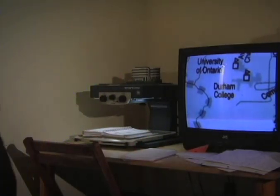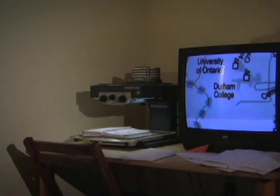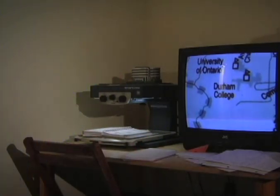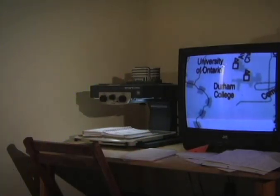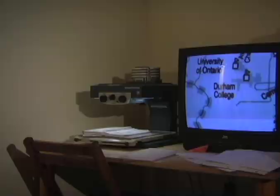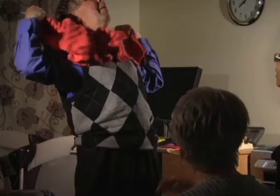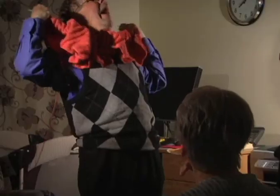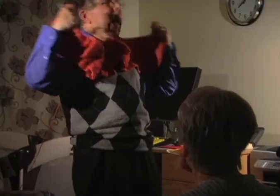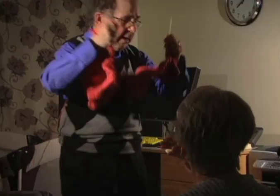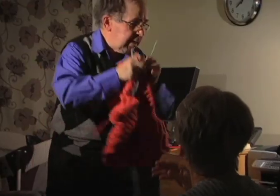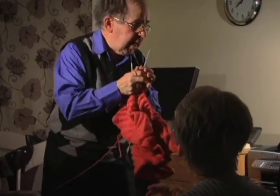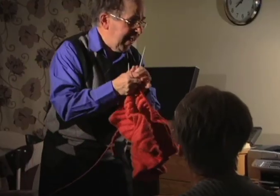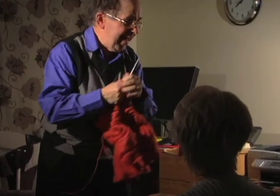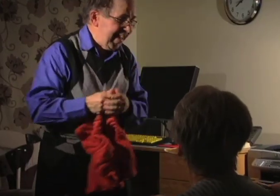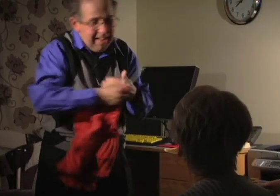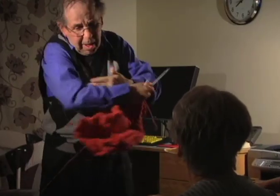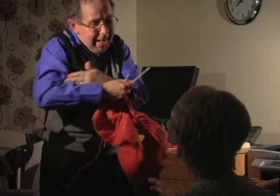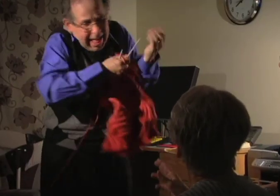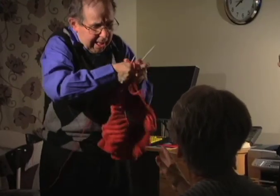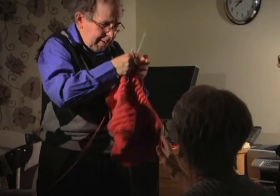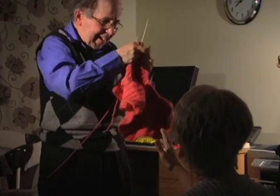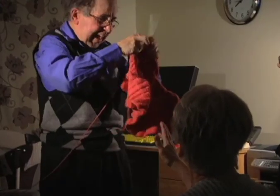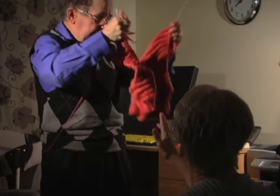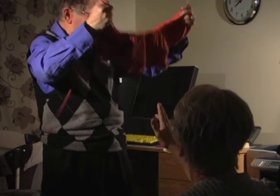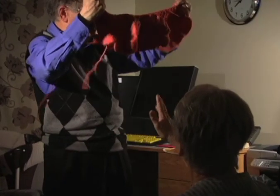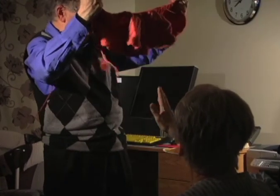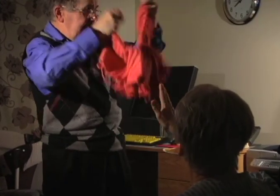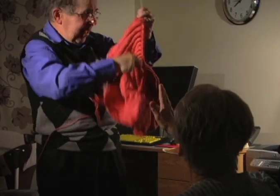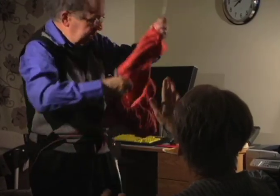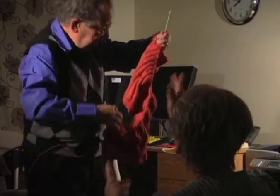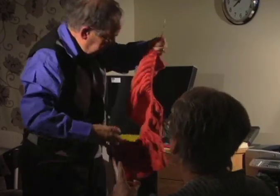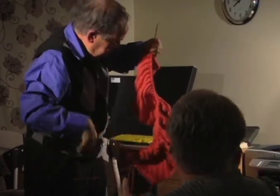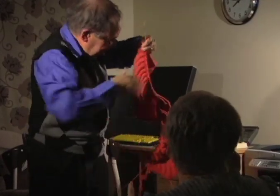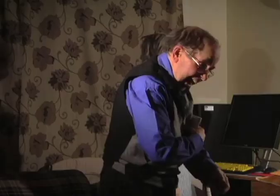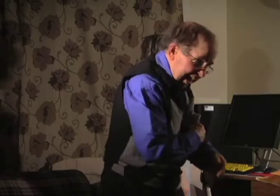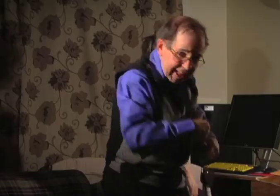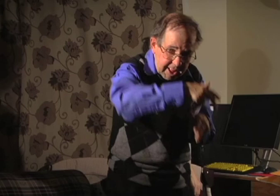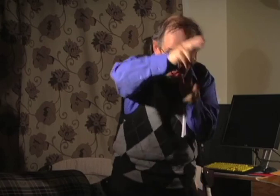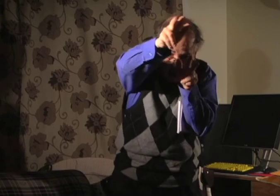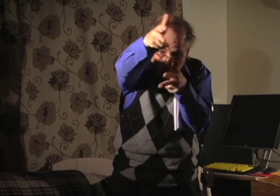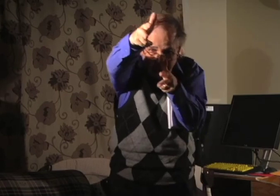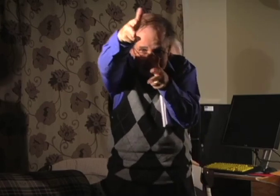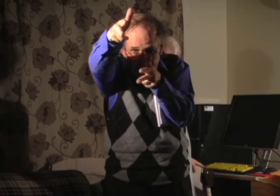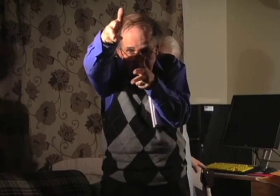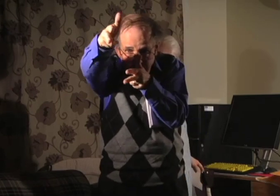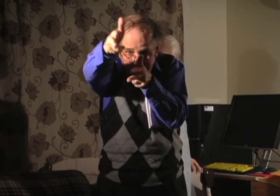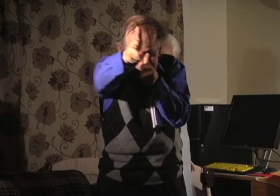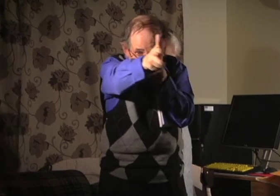lack of understanding, some confusion, and some frustration. I conducted my interview with Stephen on a small